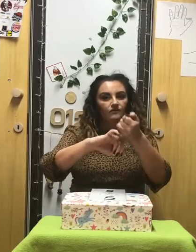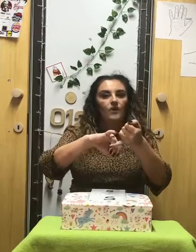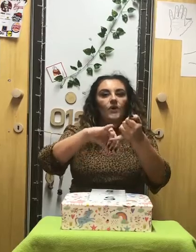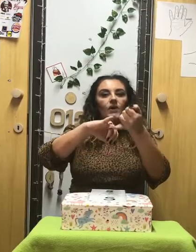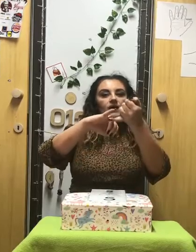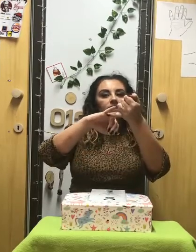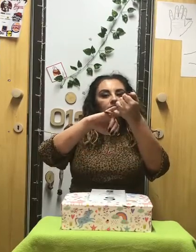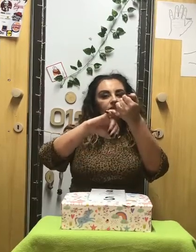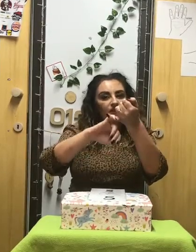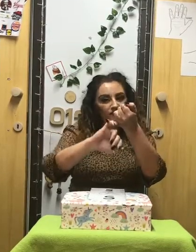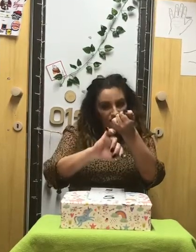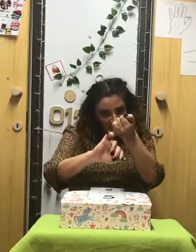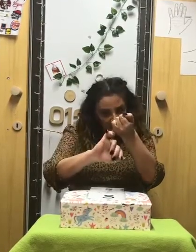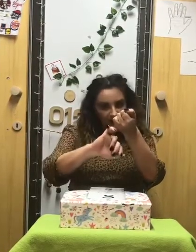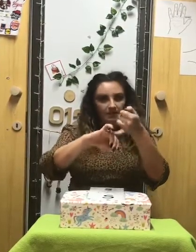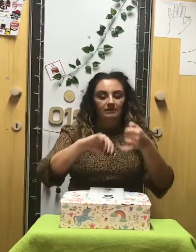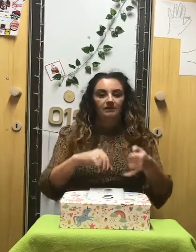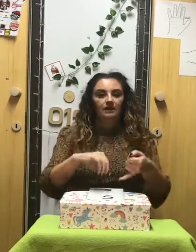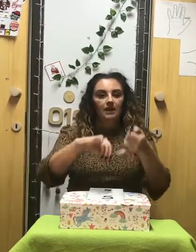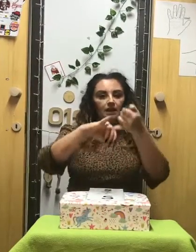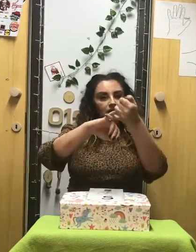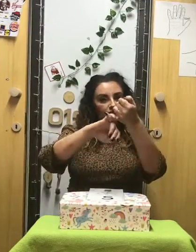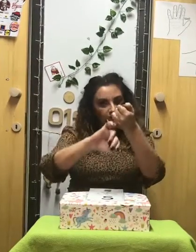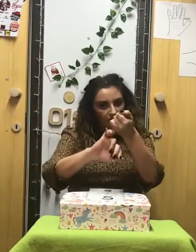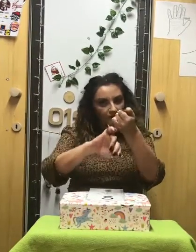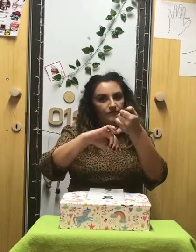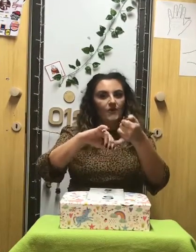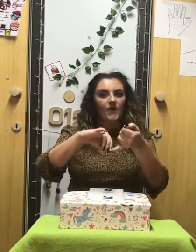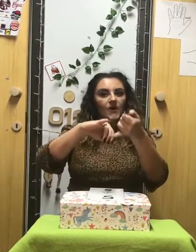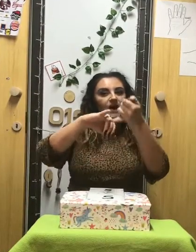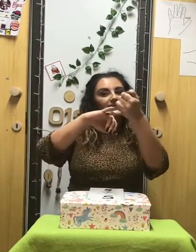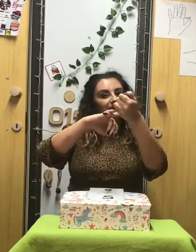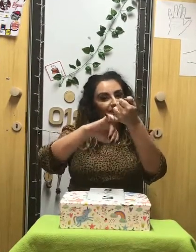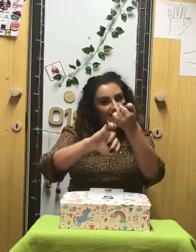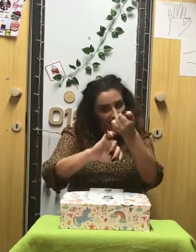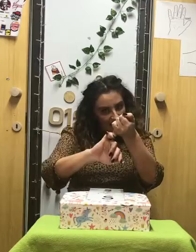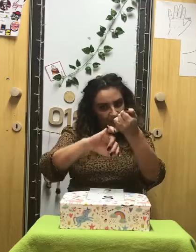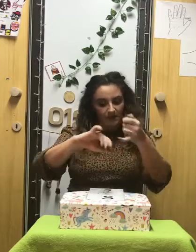for Sophia. S for Sarah.